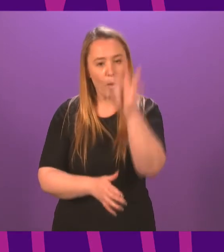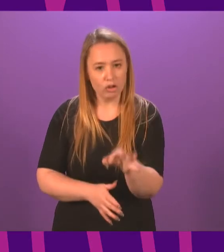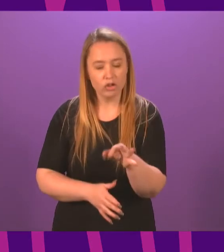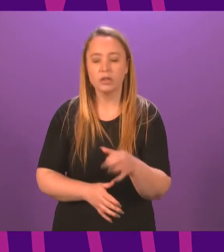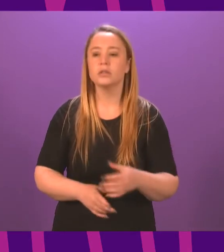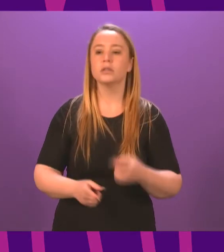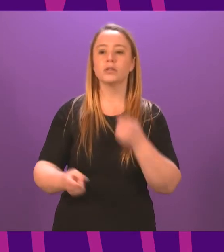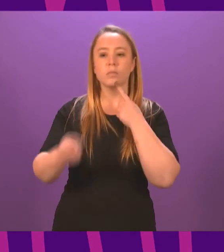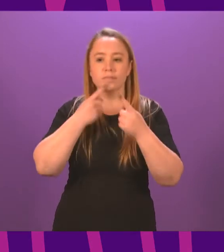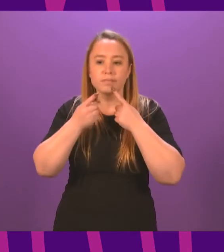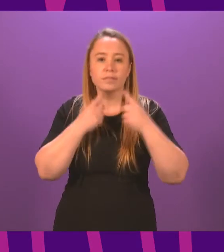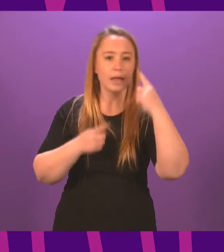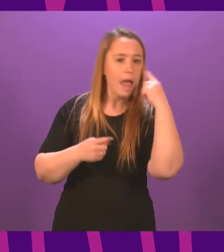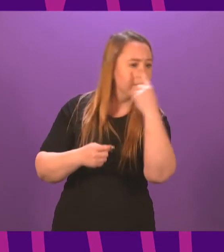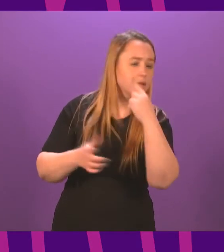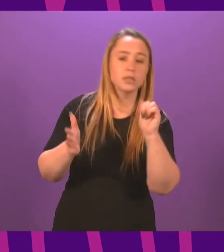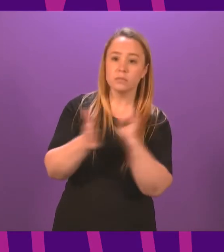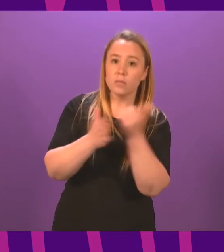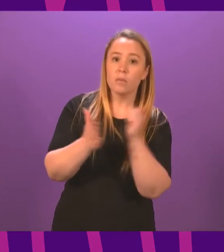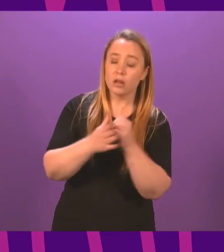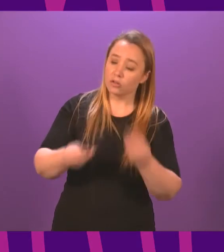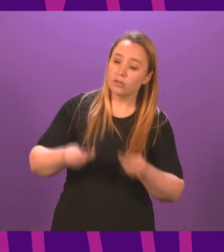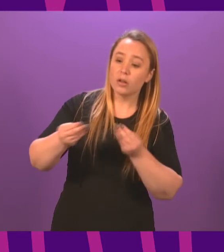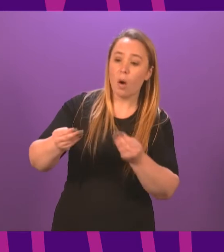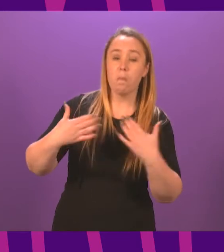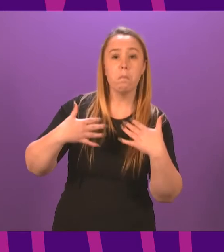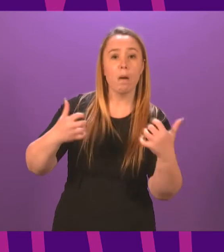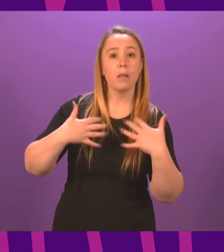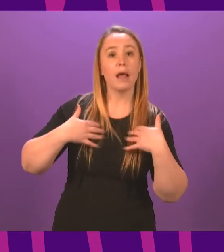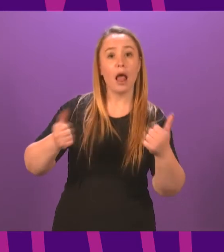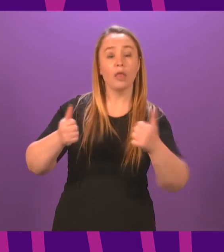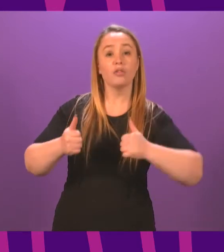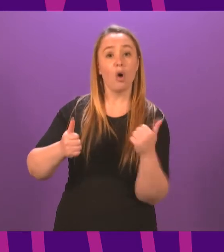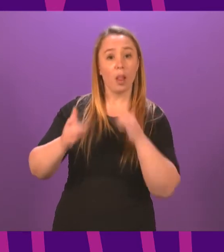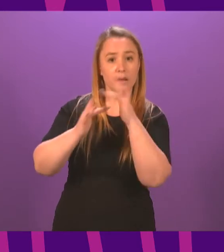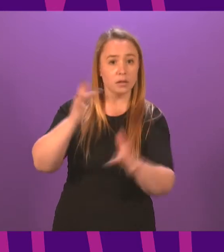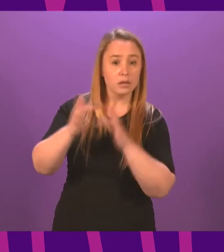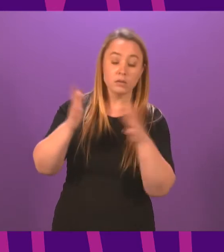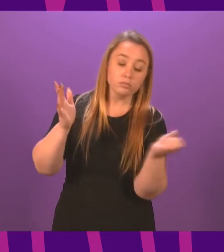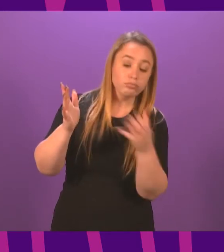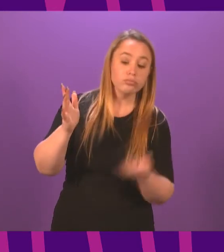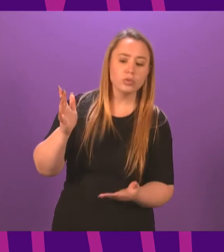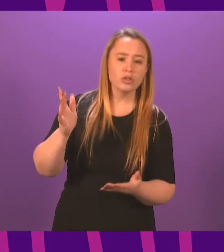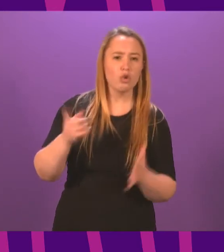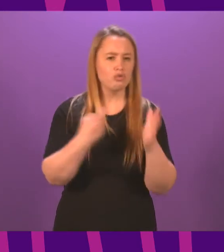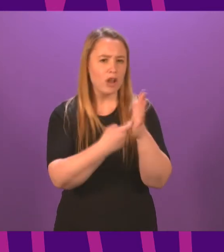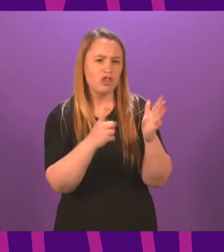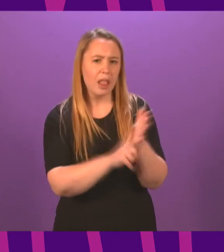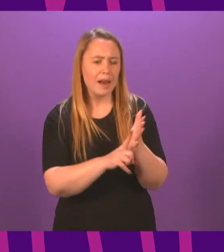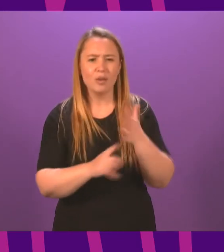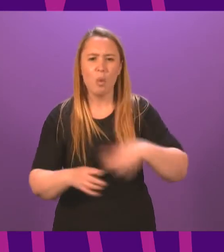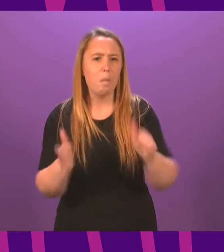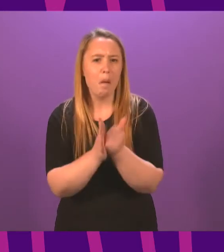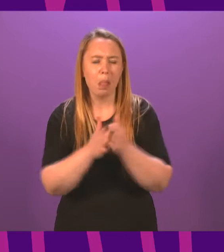and data that we publish, the data that's available on Public Health Scotland, specifically what is it that Richard Leonard is wanting us